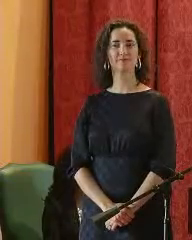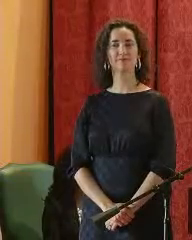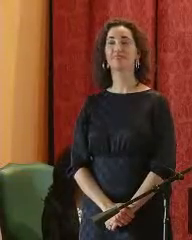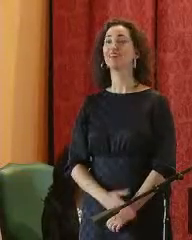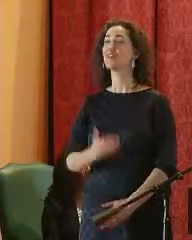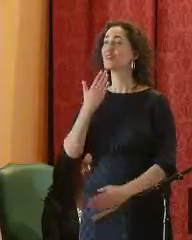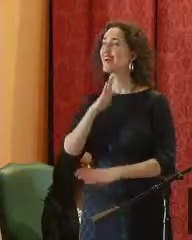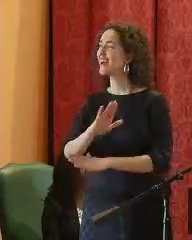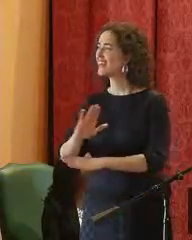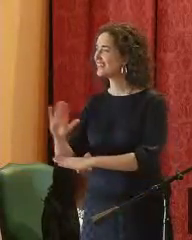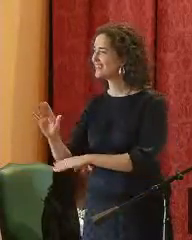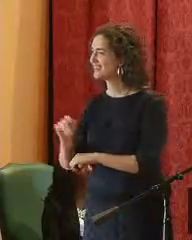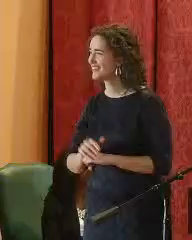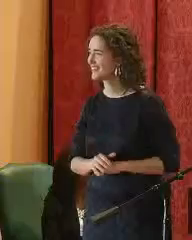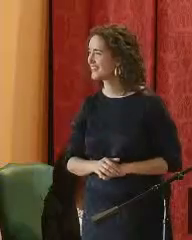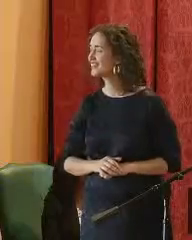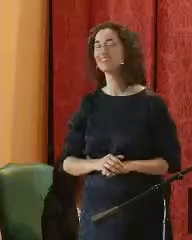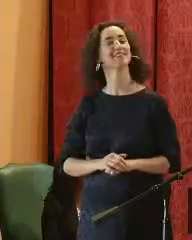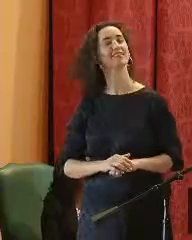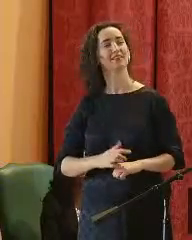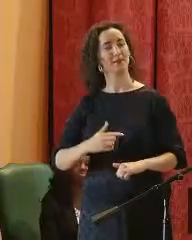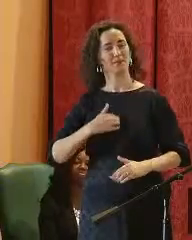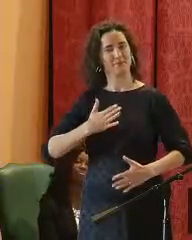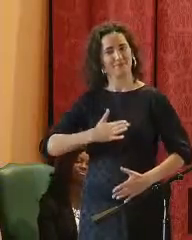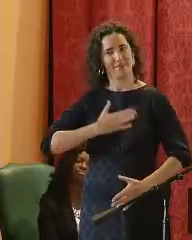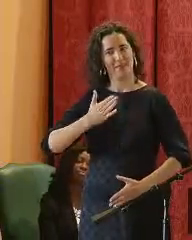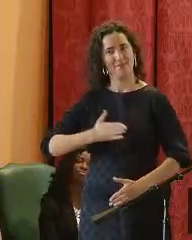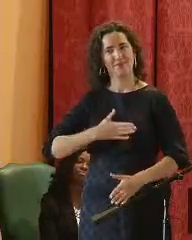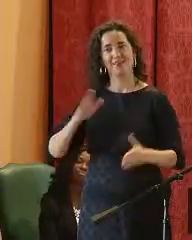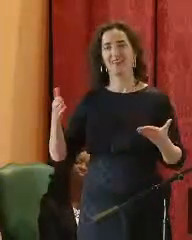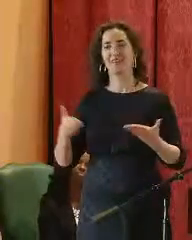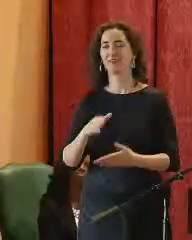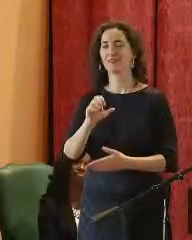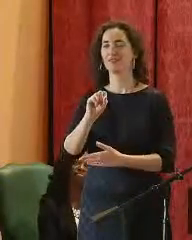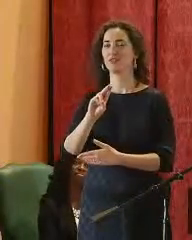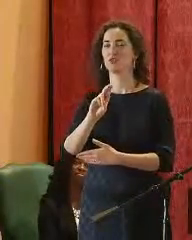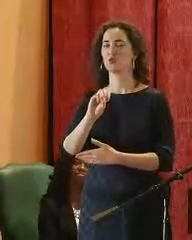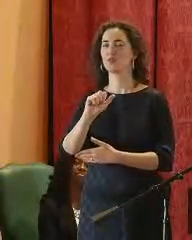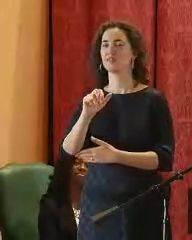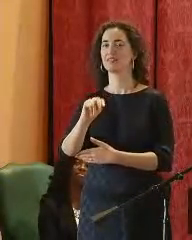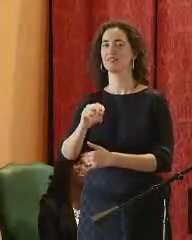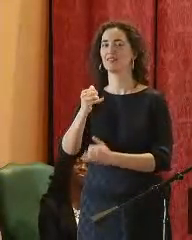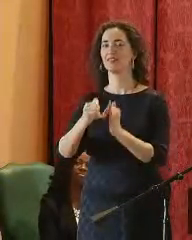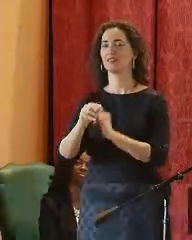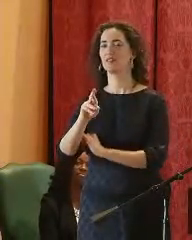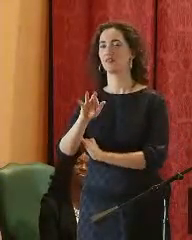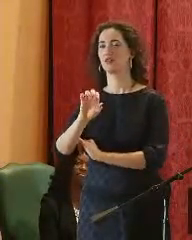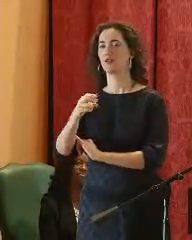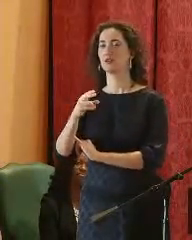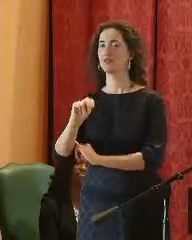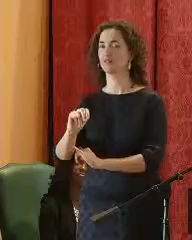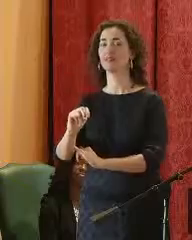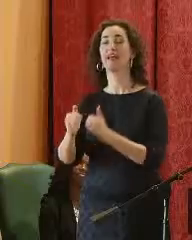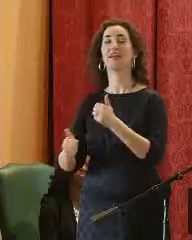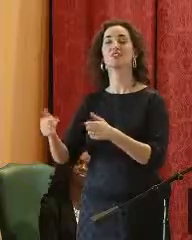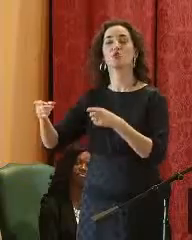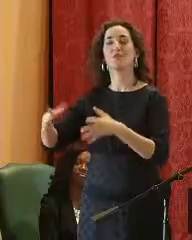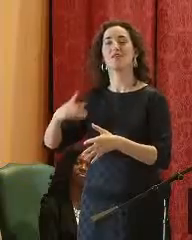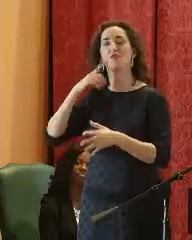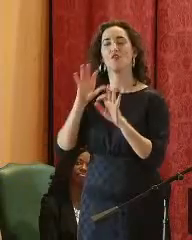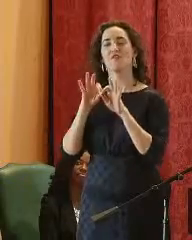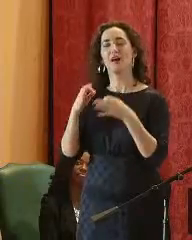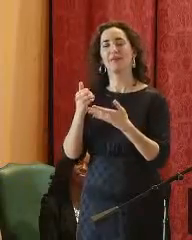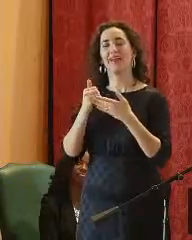Good afternoon. It is my pleasure to introduce Susan Reen, the Executive Director of Families Helping Families of